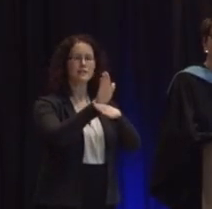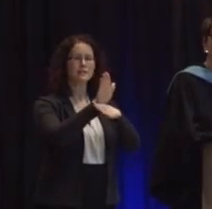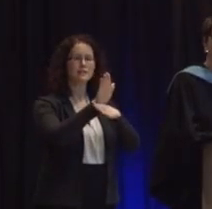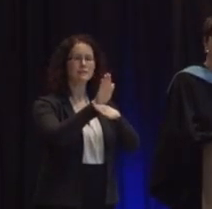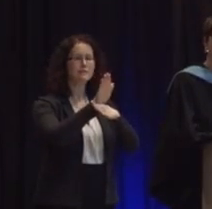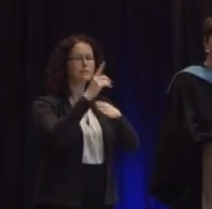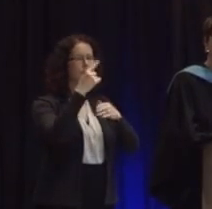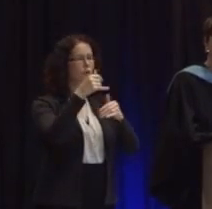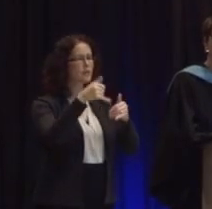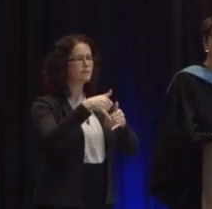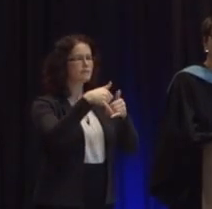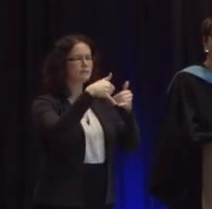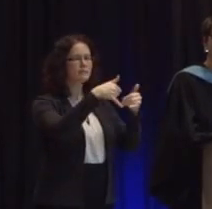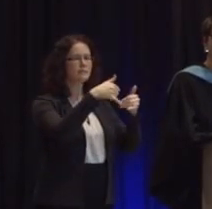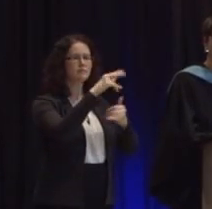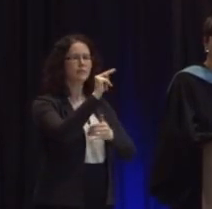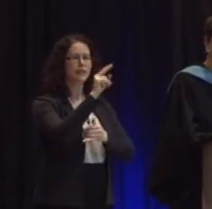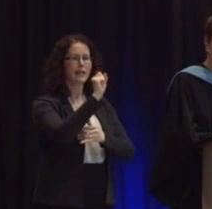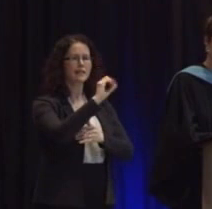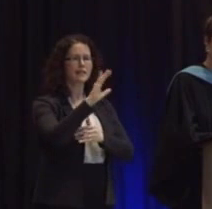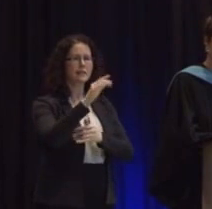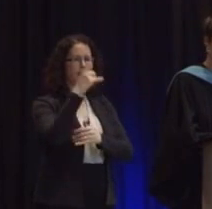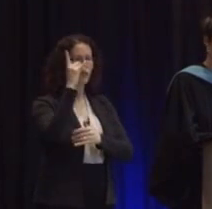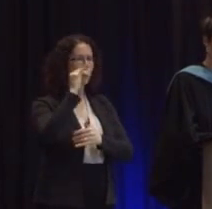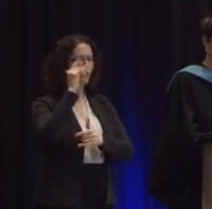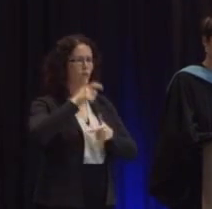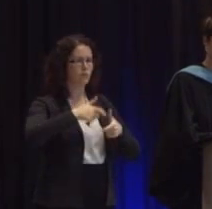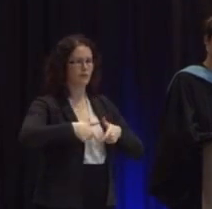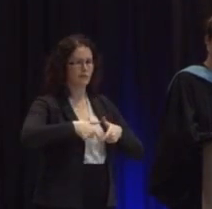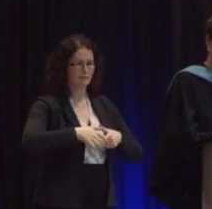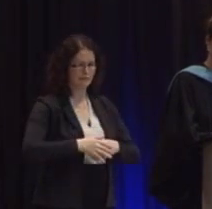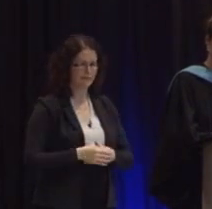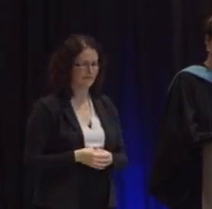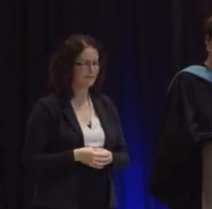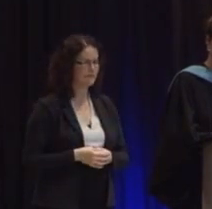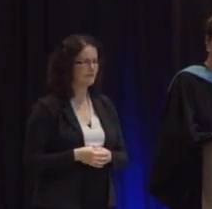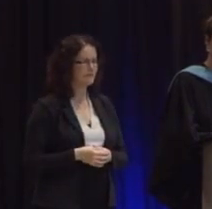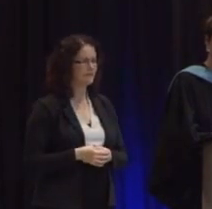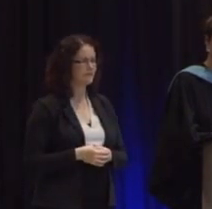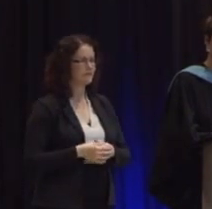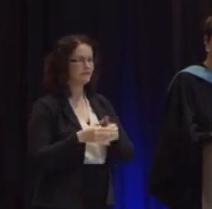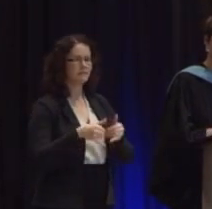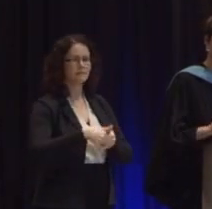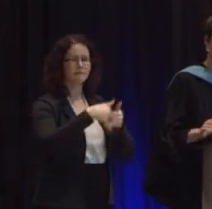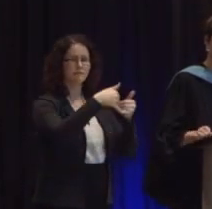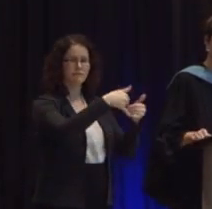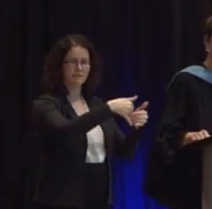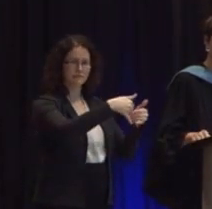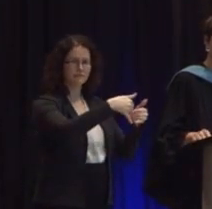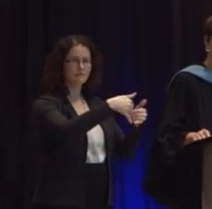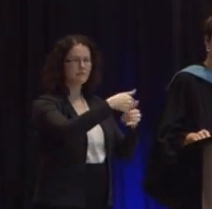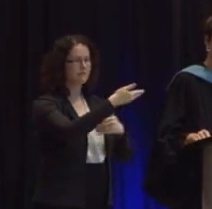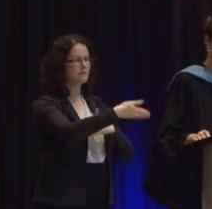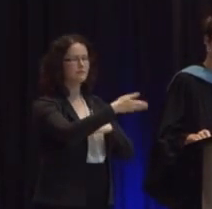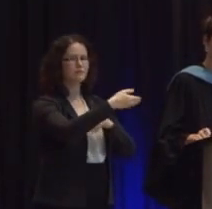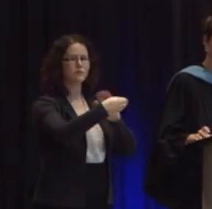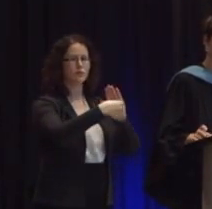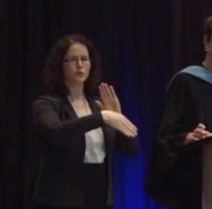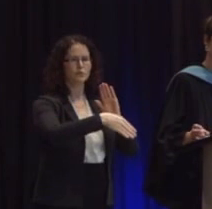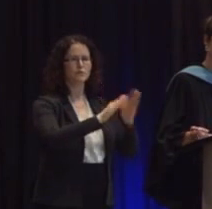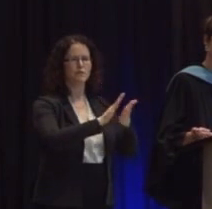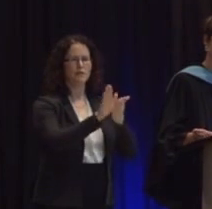Scotia Community College Gold Medal. This is awarded to a graduating student of a